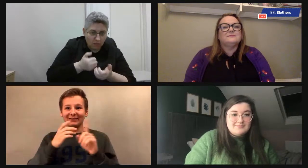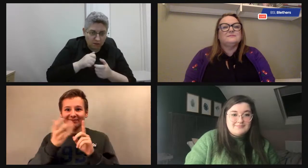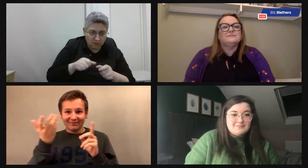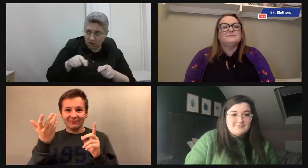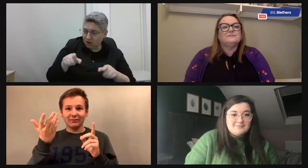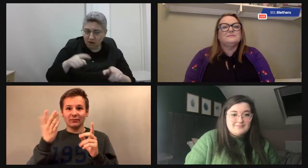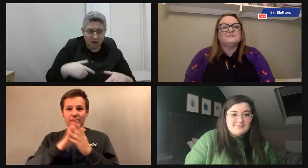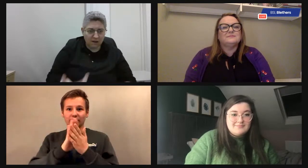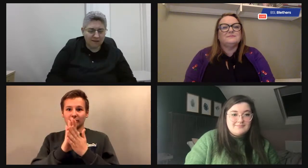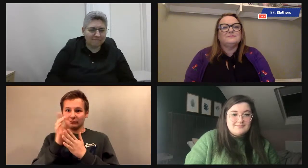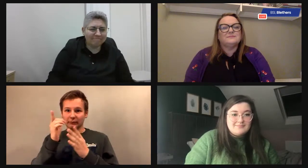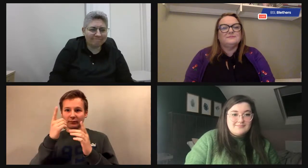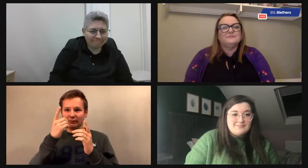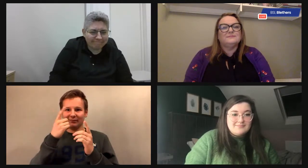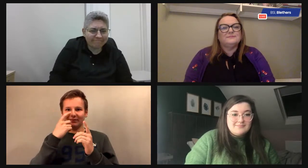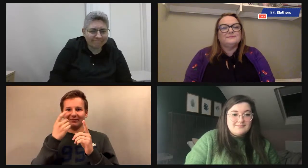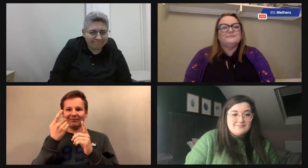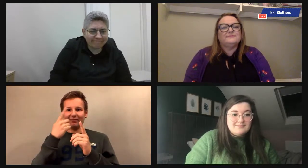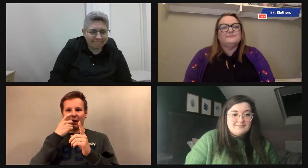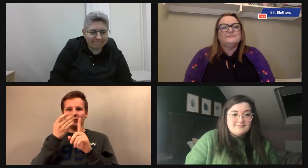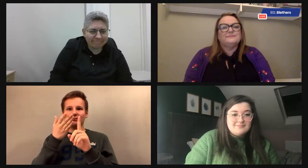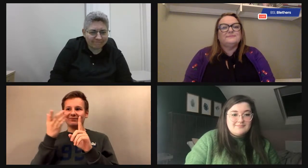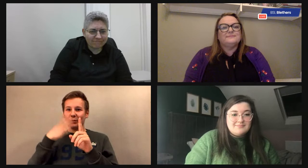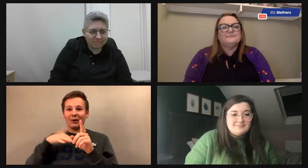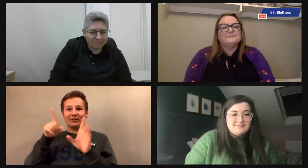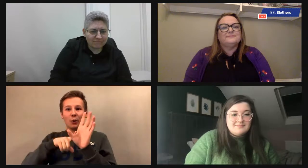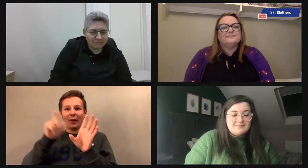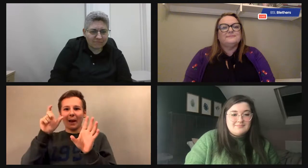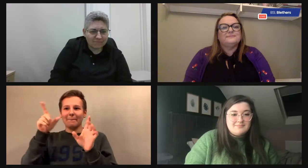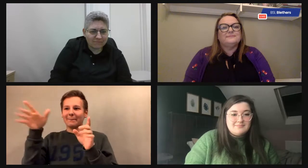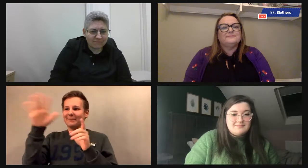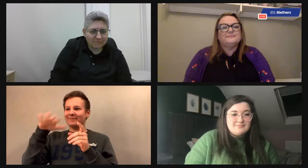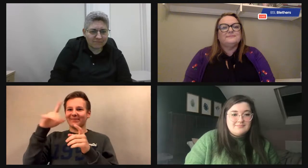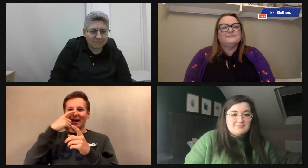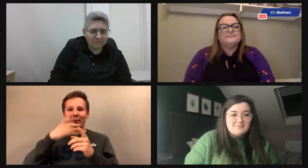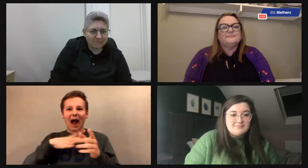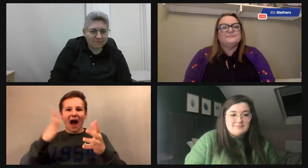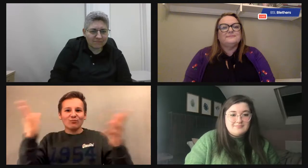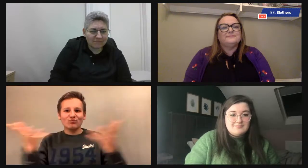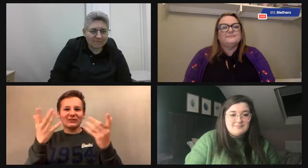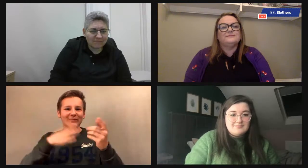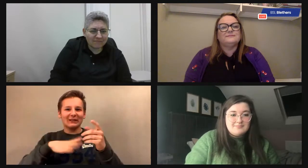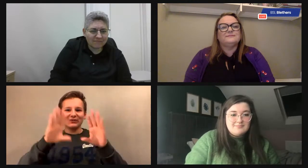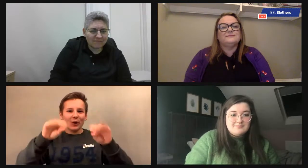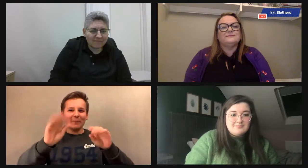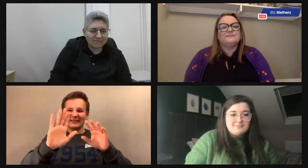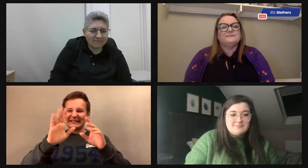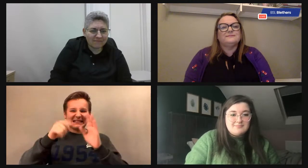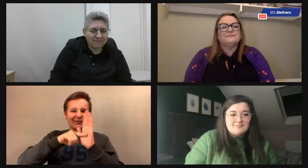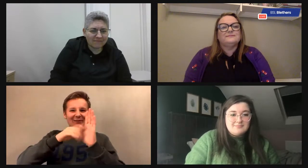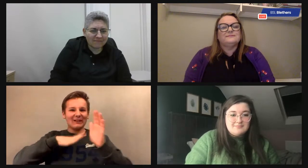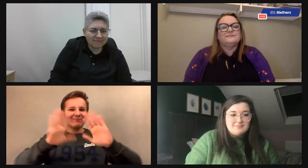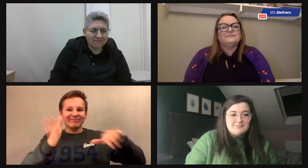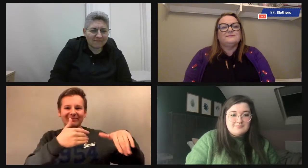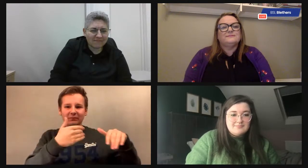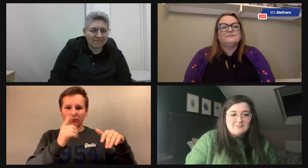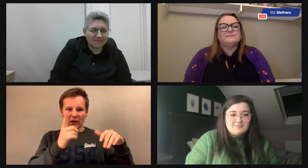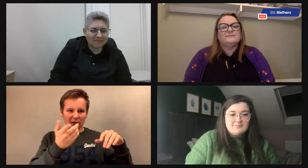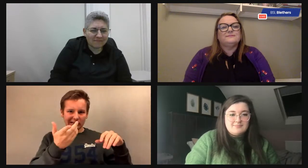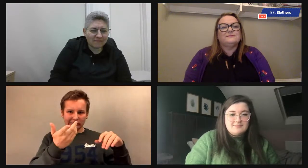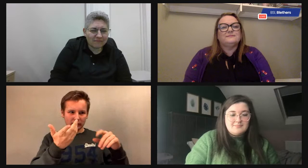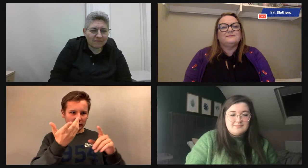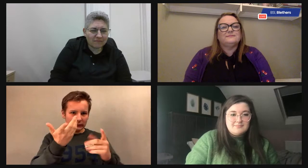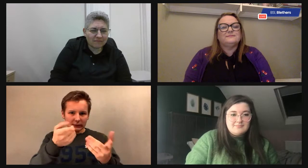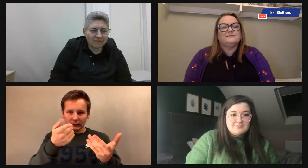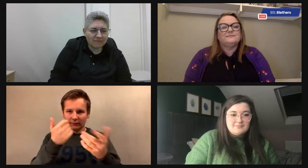phone. You're And you doing do it it whilst while you're you're traveling. traveling. Yeah, yeah. You know, I mean, you go to the youth club and you're wanting to